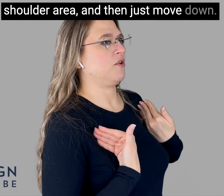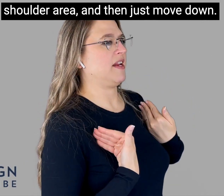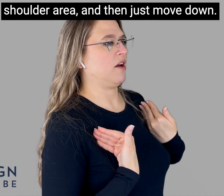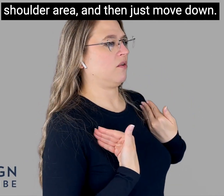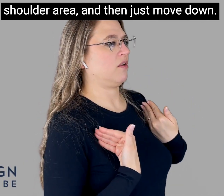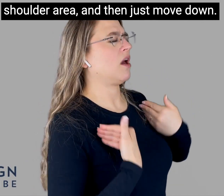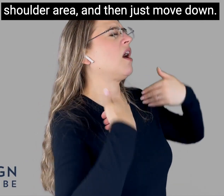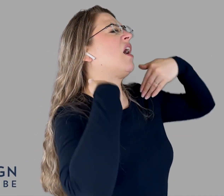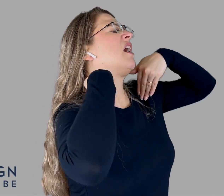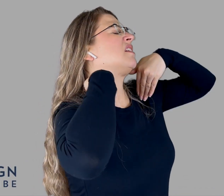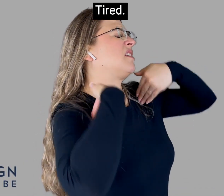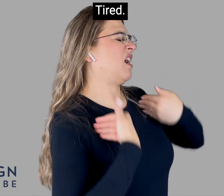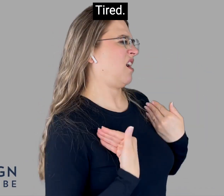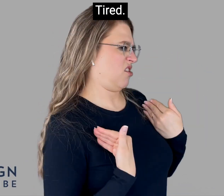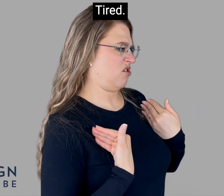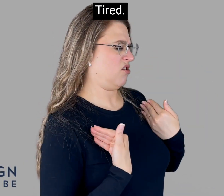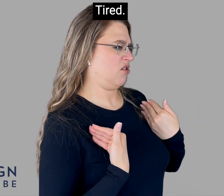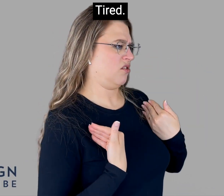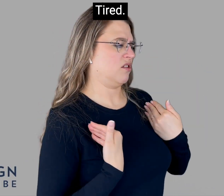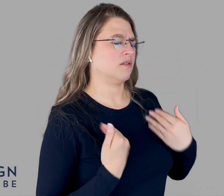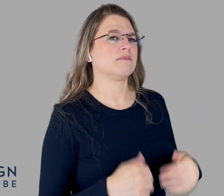down. Tired.